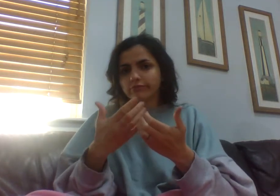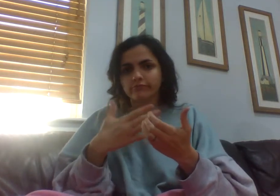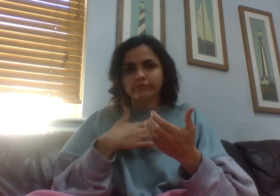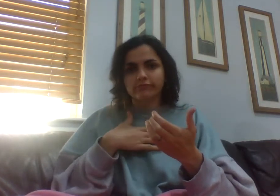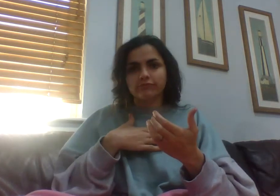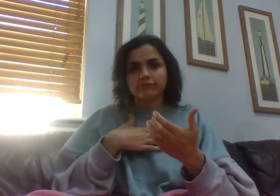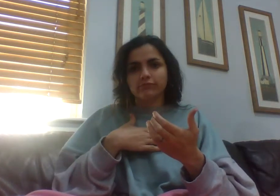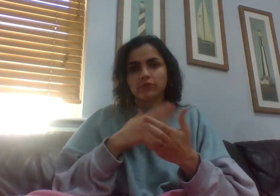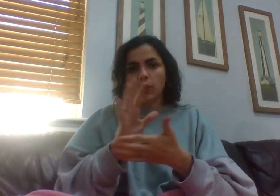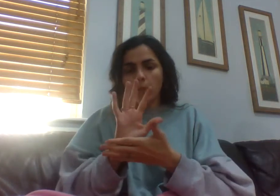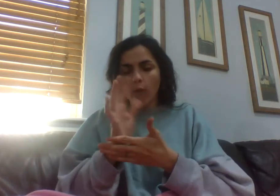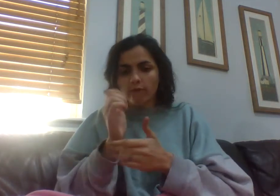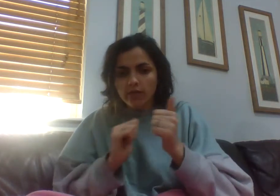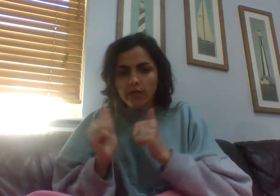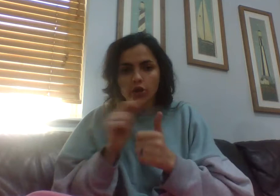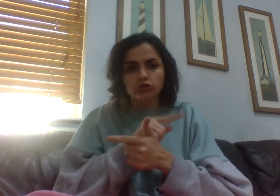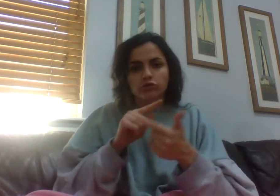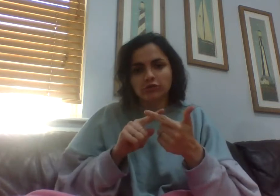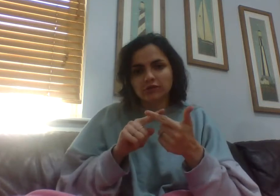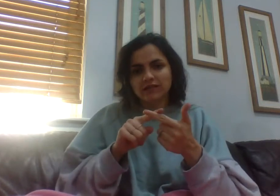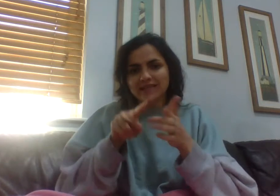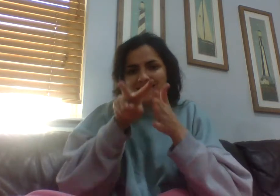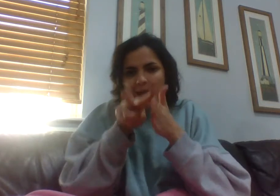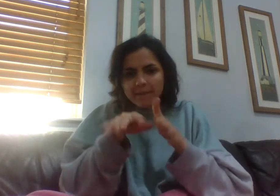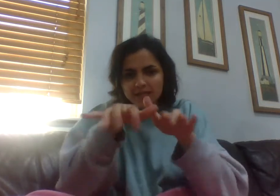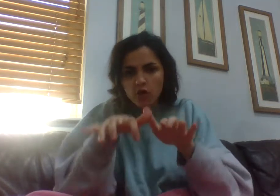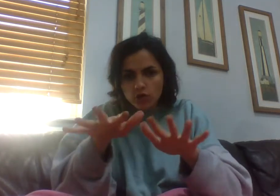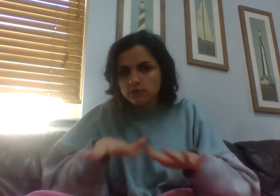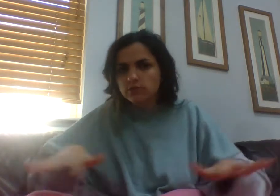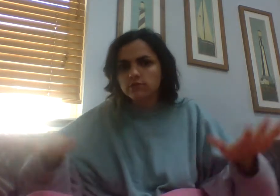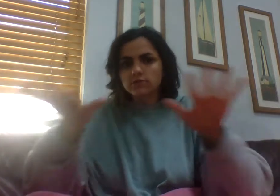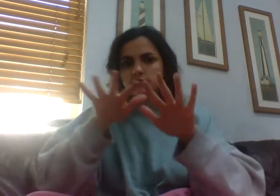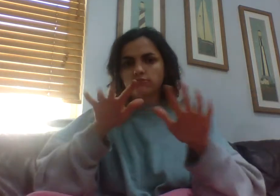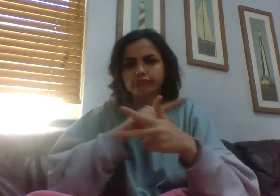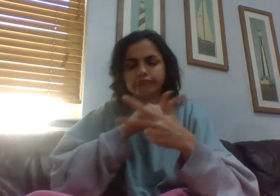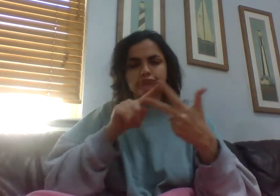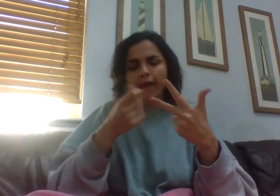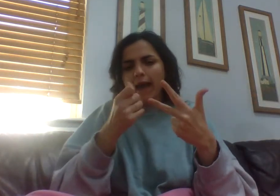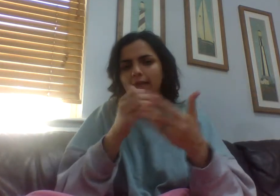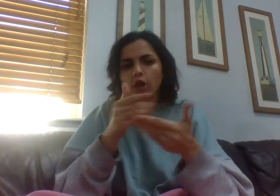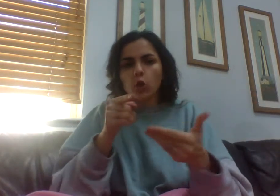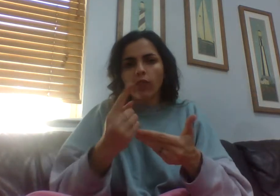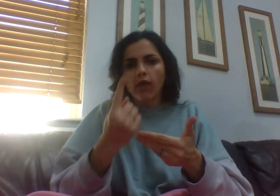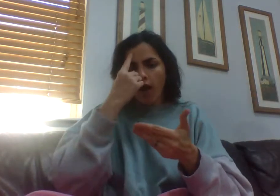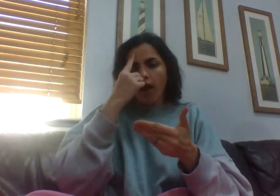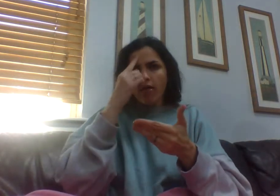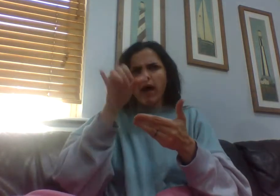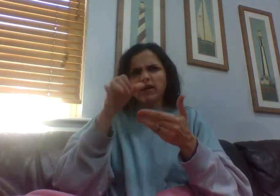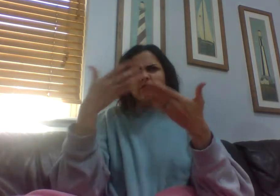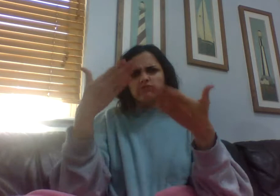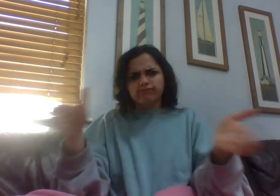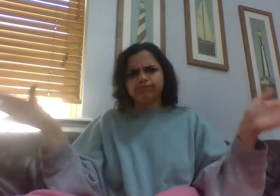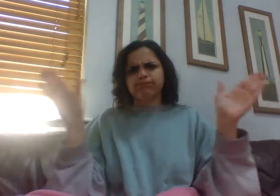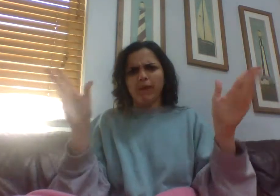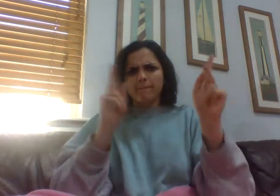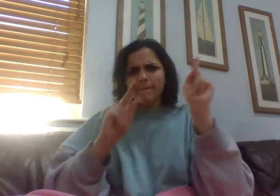water fountains, of course. Anything that we think of as a public place today was segregated. So if you look at panel 19, that was in the